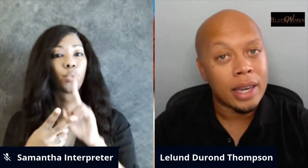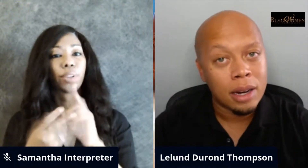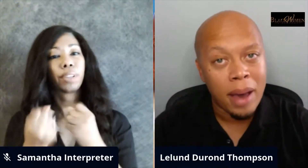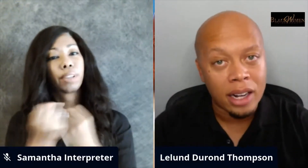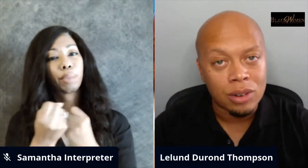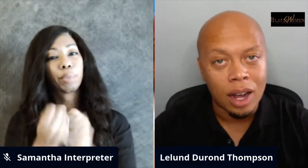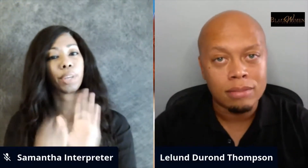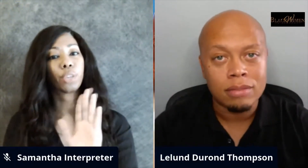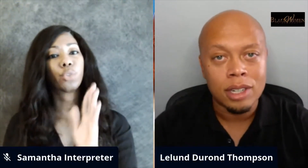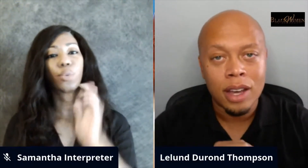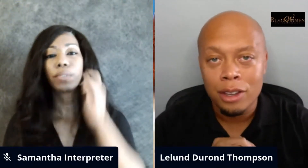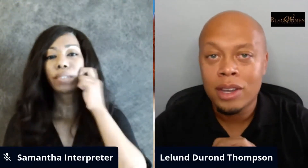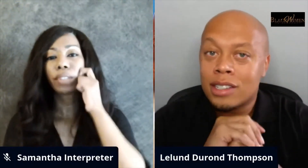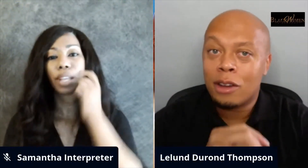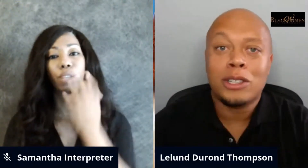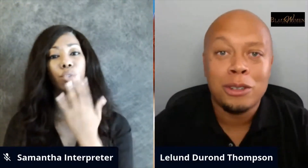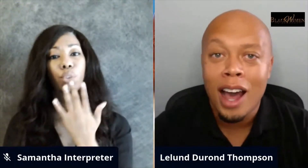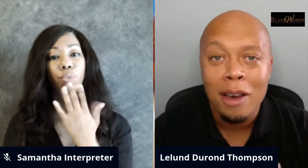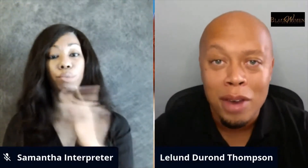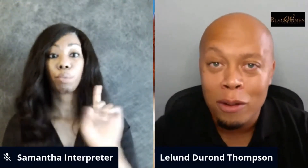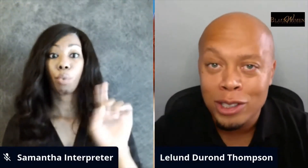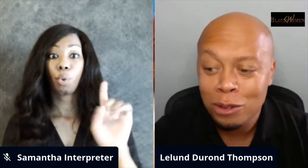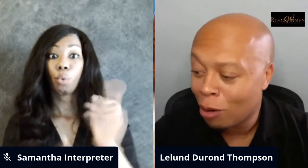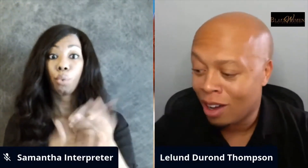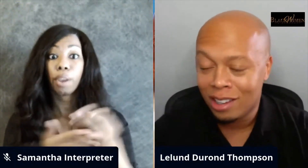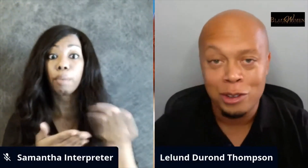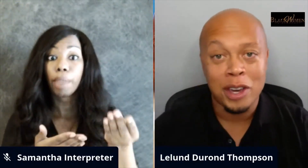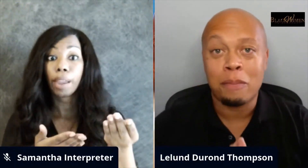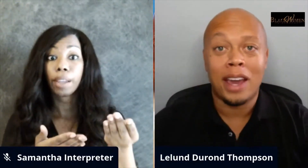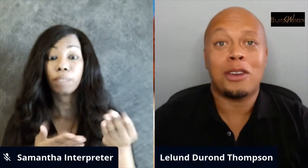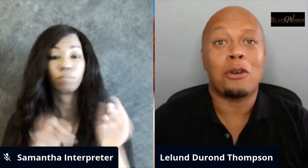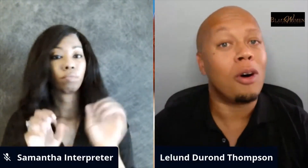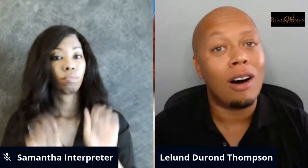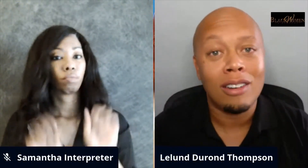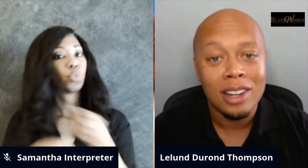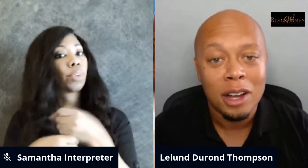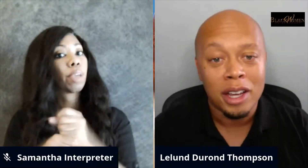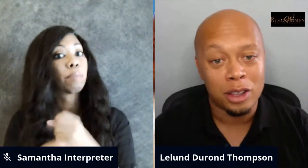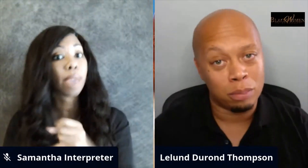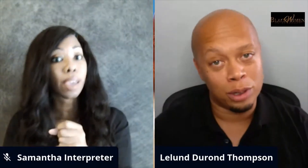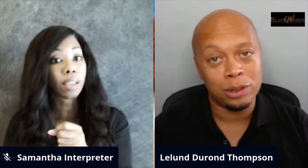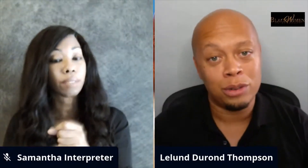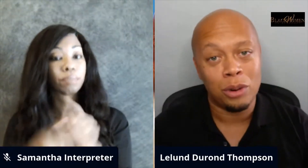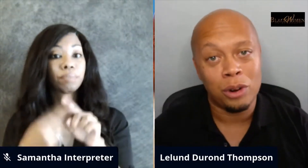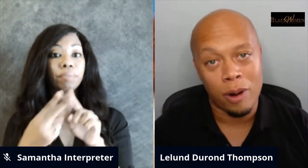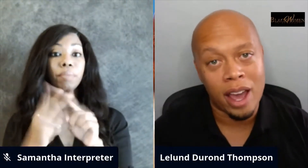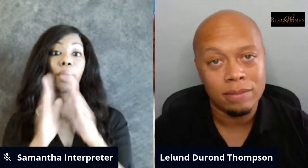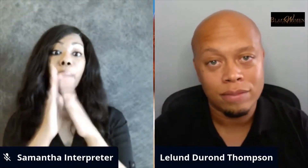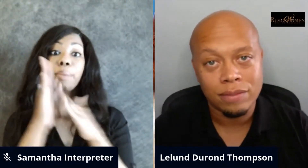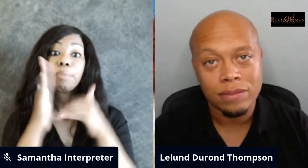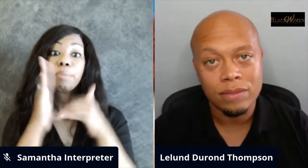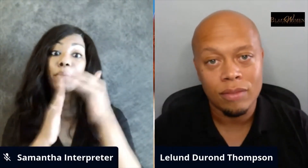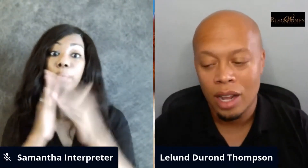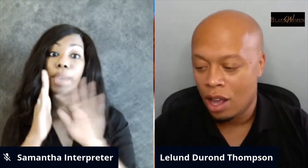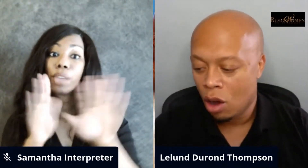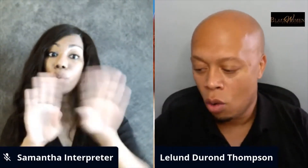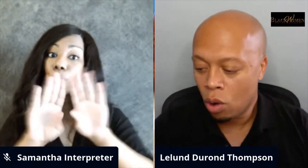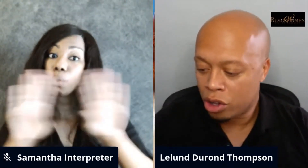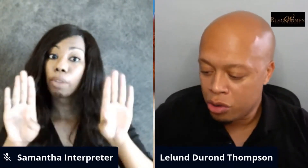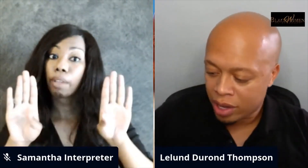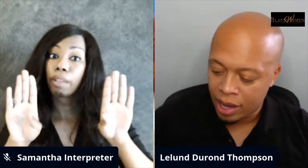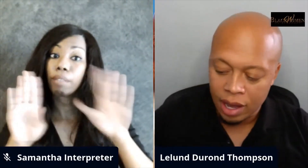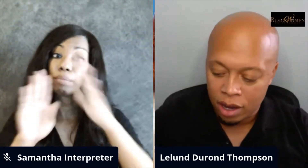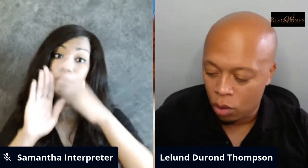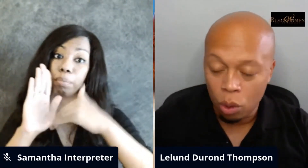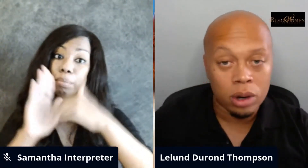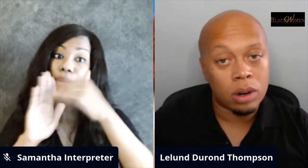can I get a backdrop? Okay, you can take what you got and make what you want. You can paint your wall either blue or gray, or